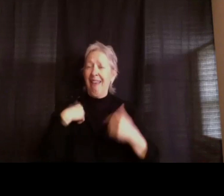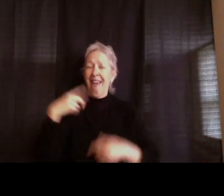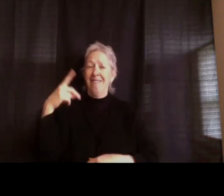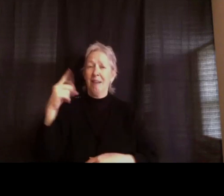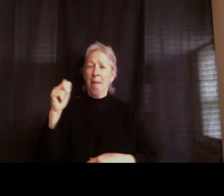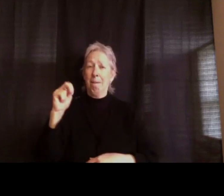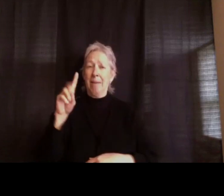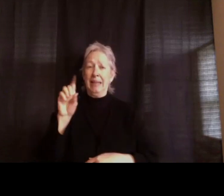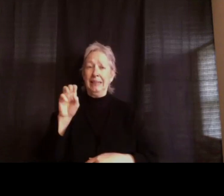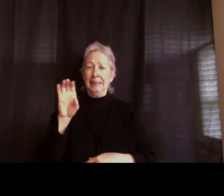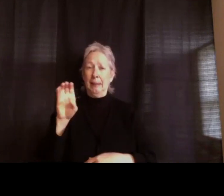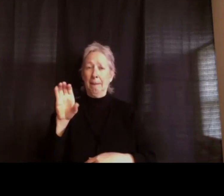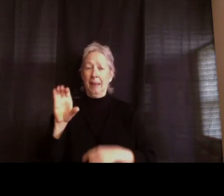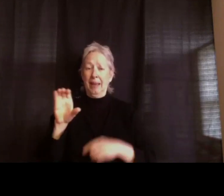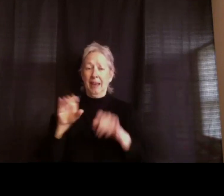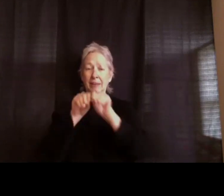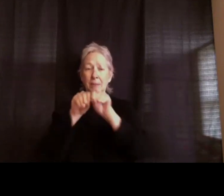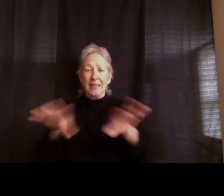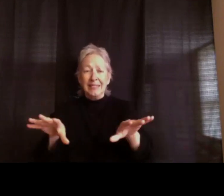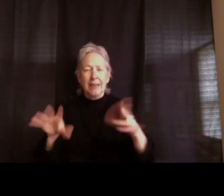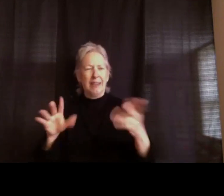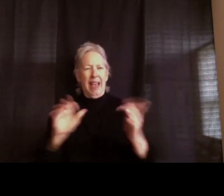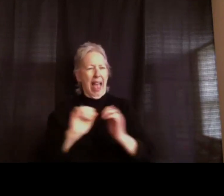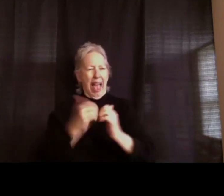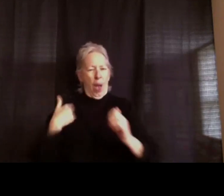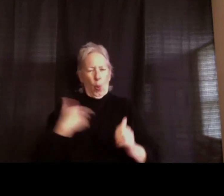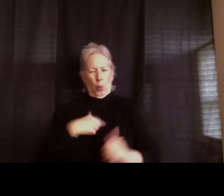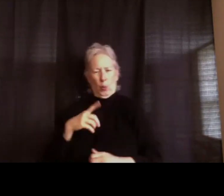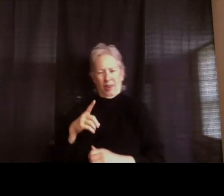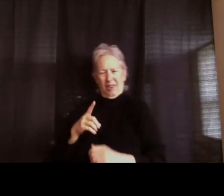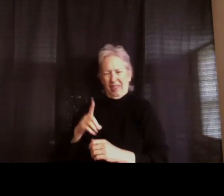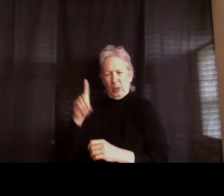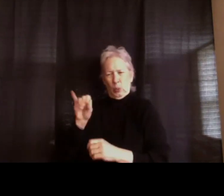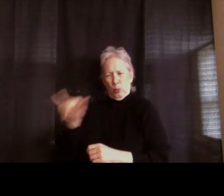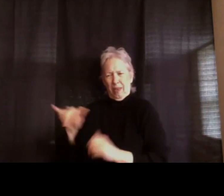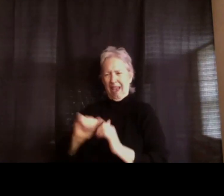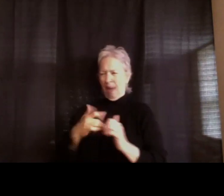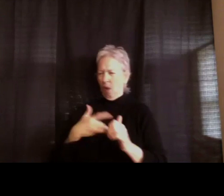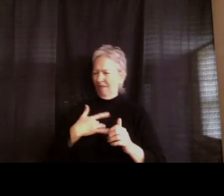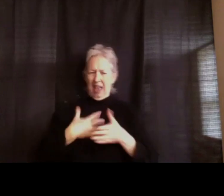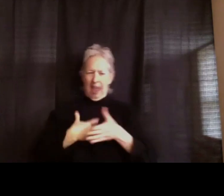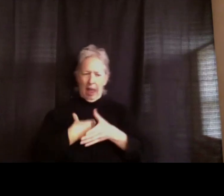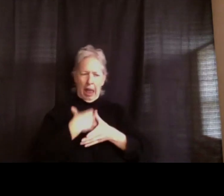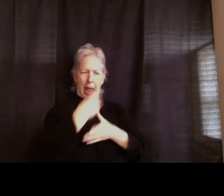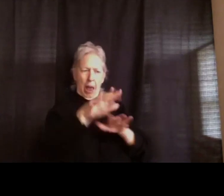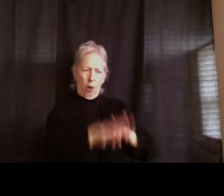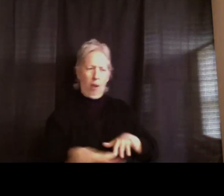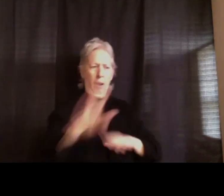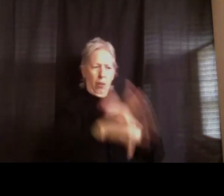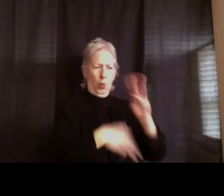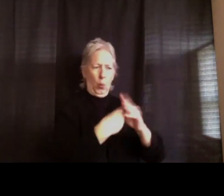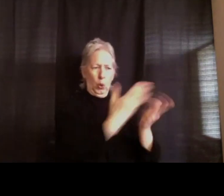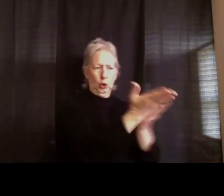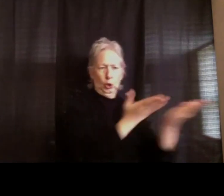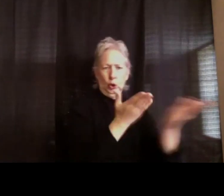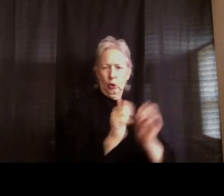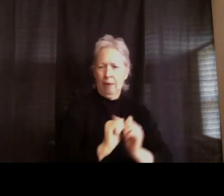someone sent out to serve? Most of us have spent the last 2 months staying